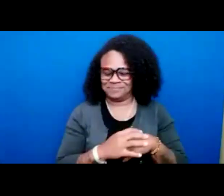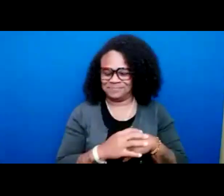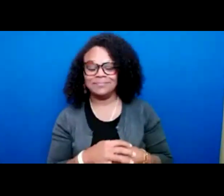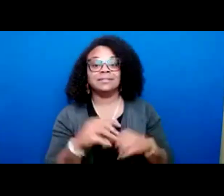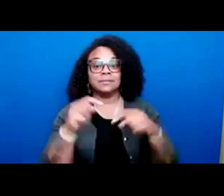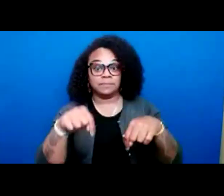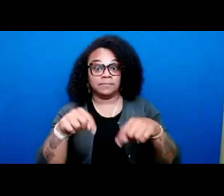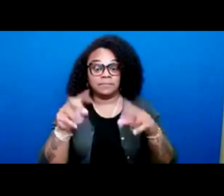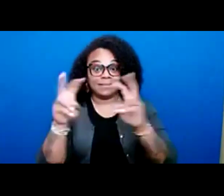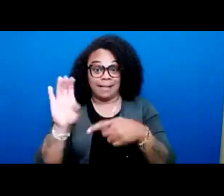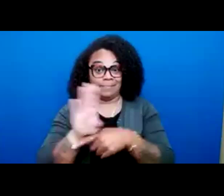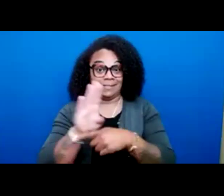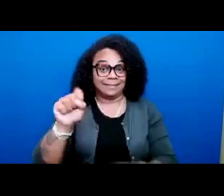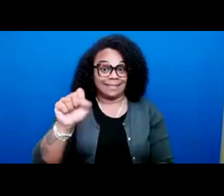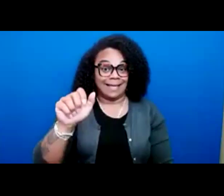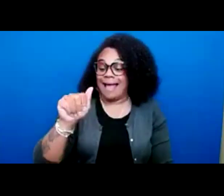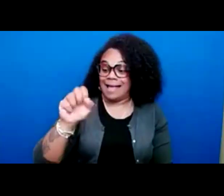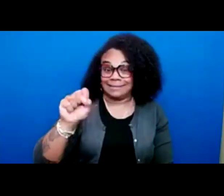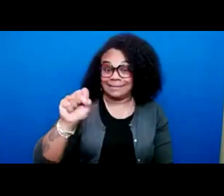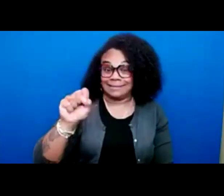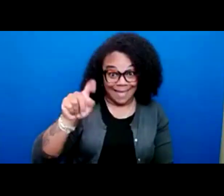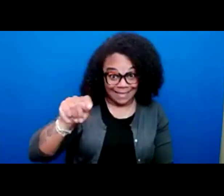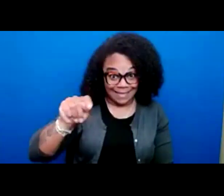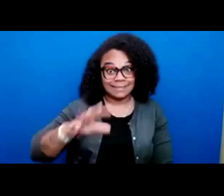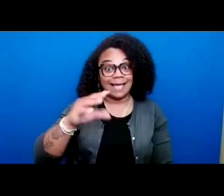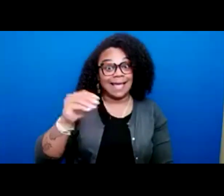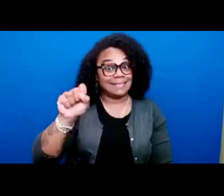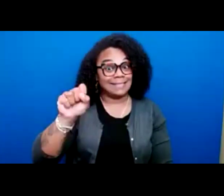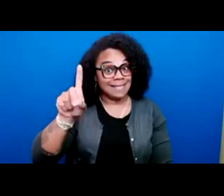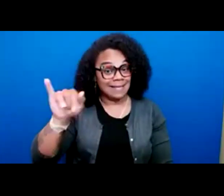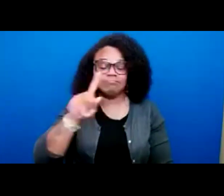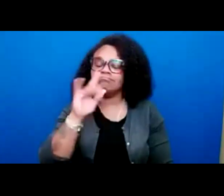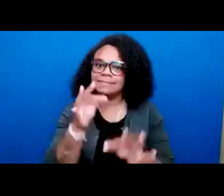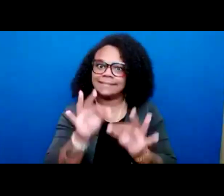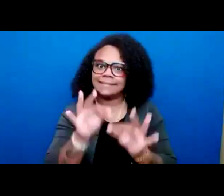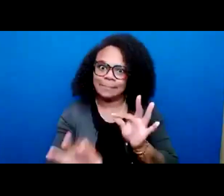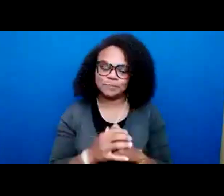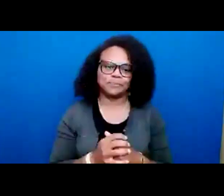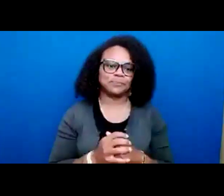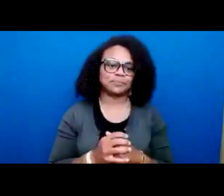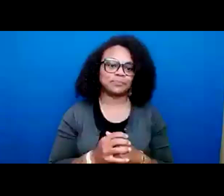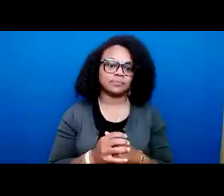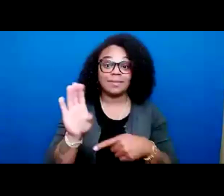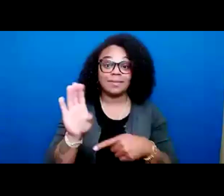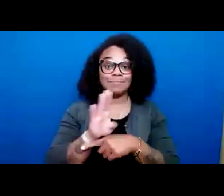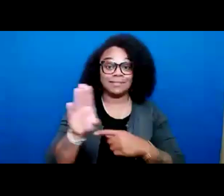business assets and SSDI is actually really simple. Business assets have no effect on the